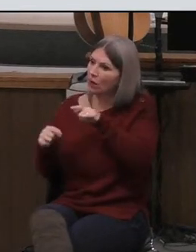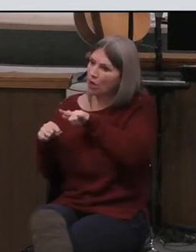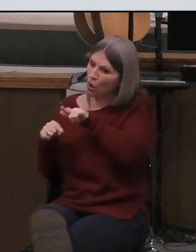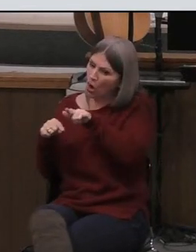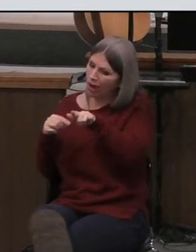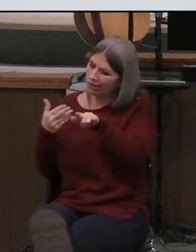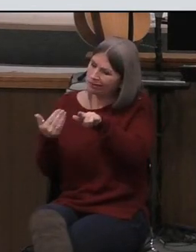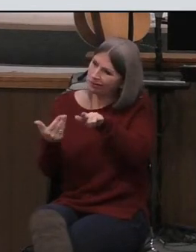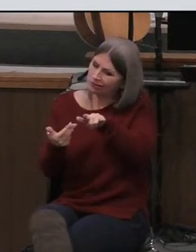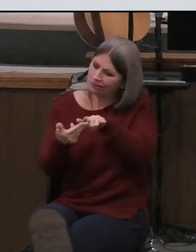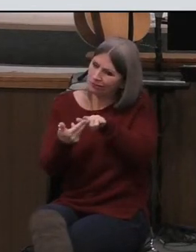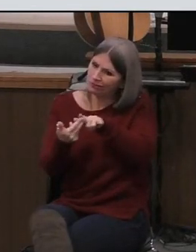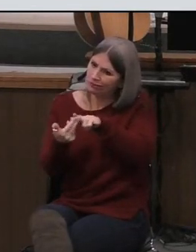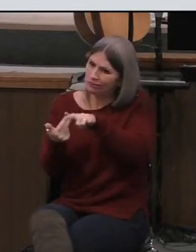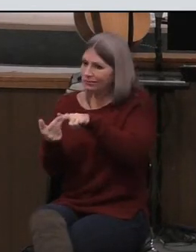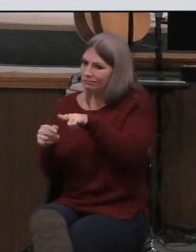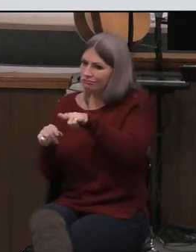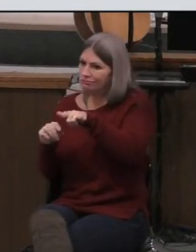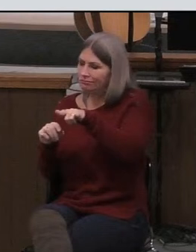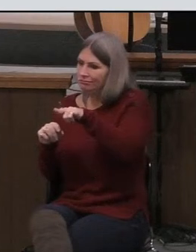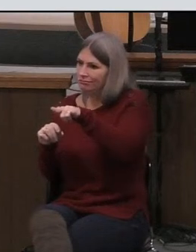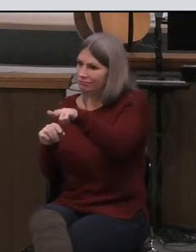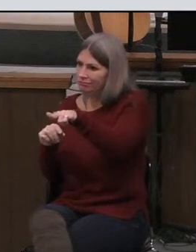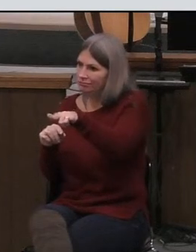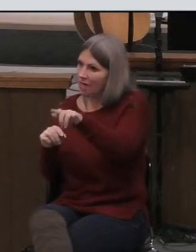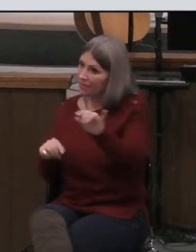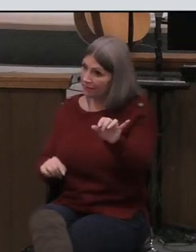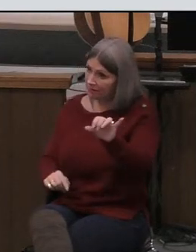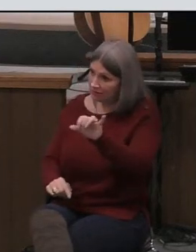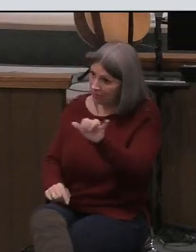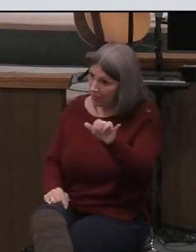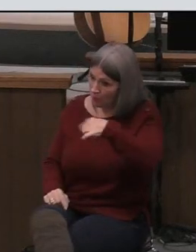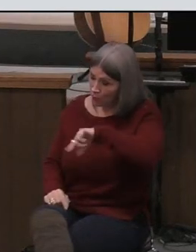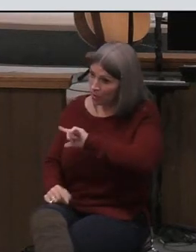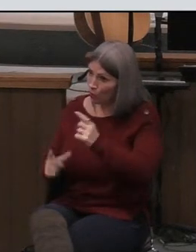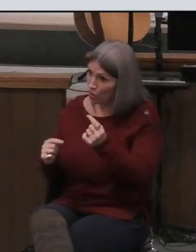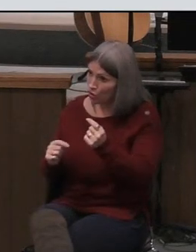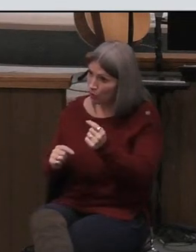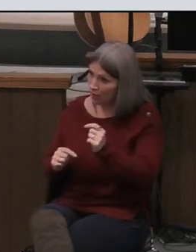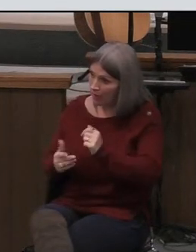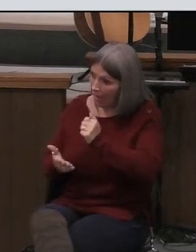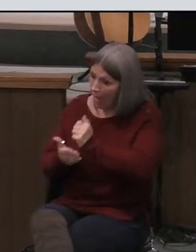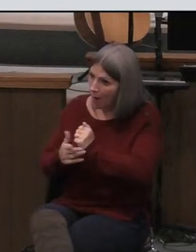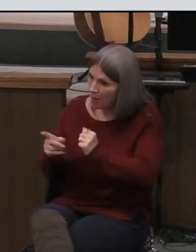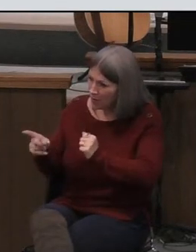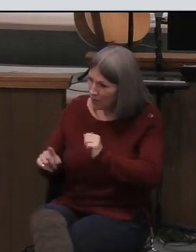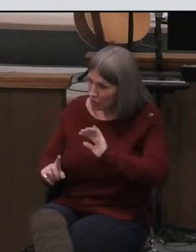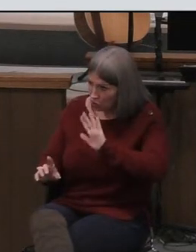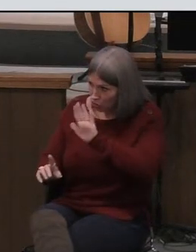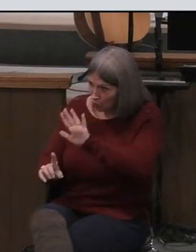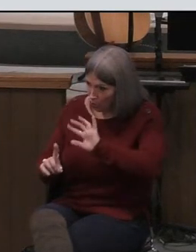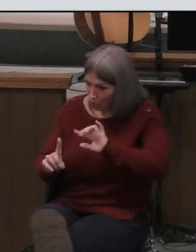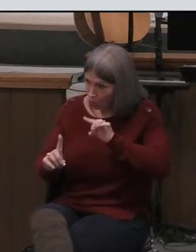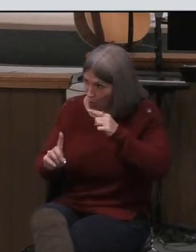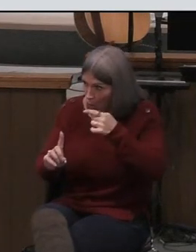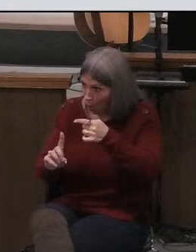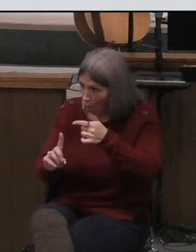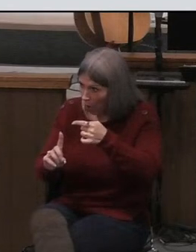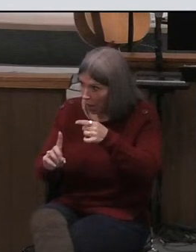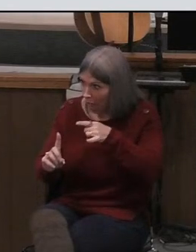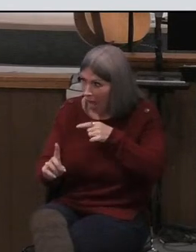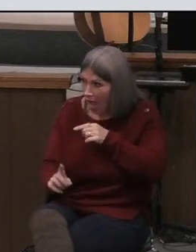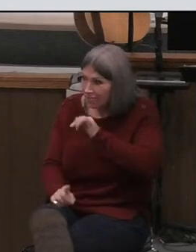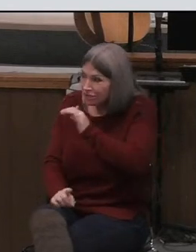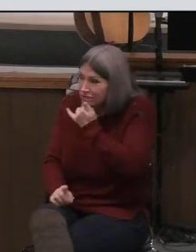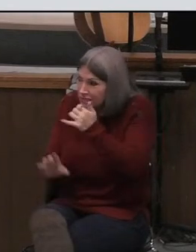lost. And so we always have to admonish one another that we're on the